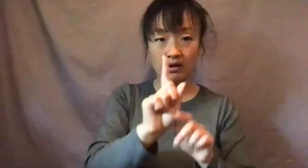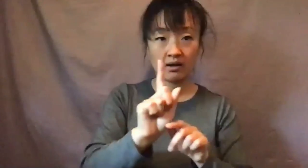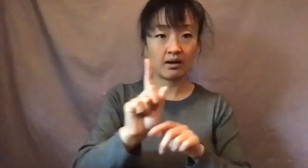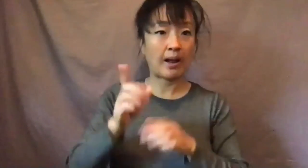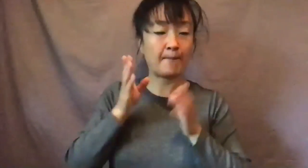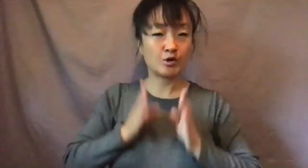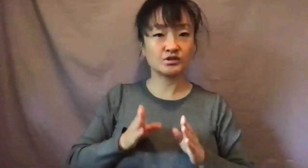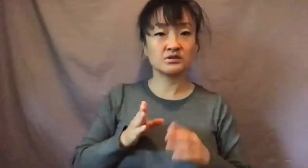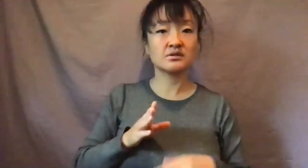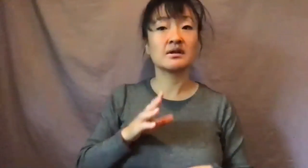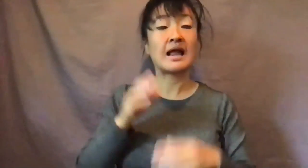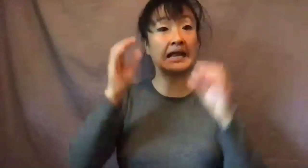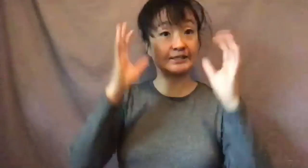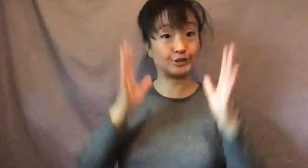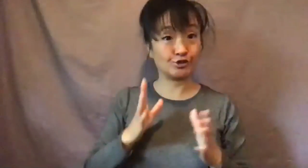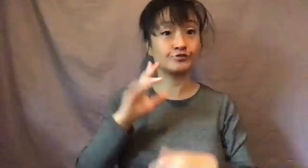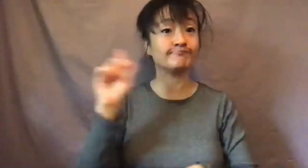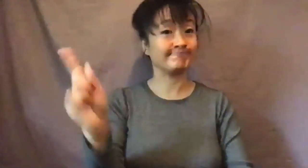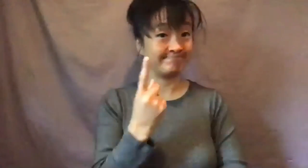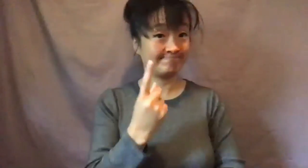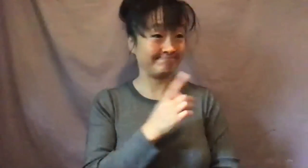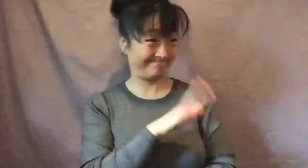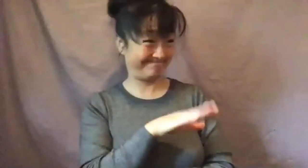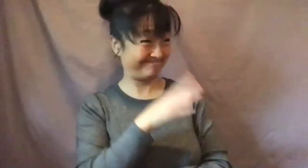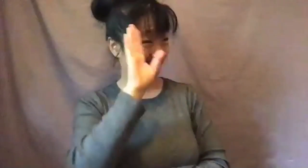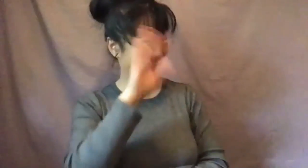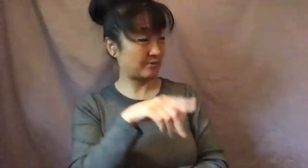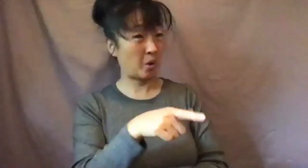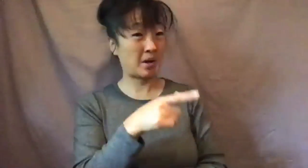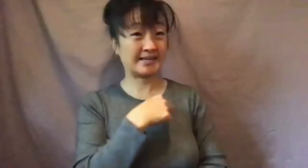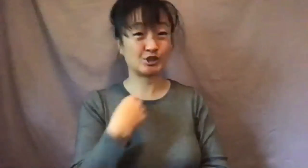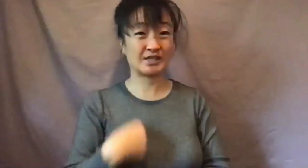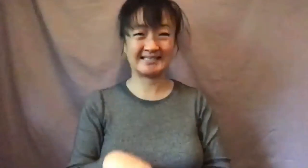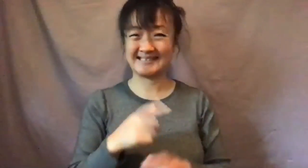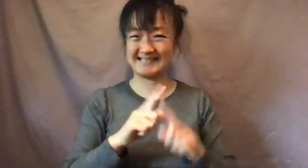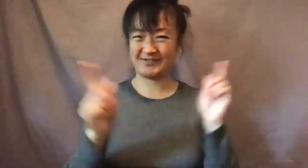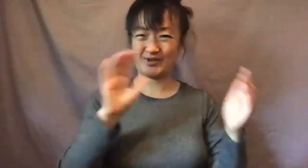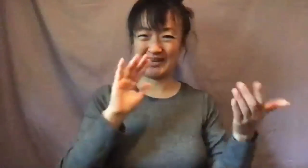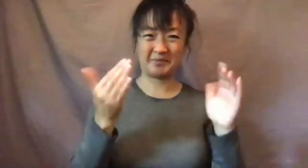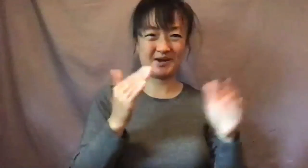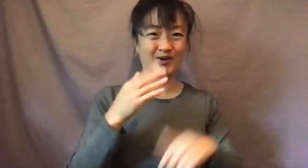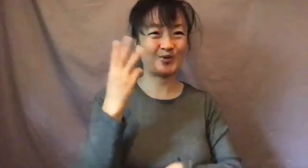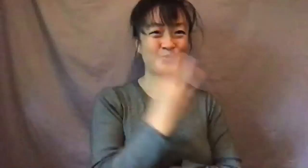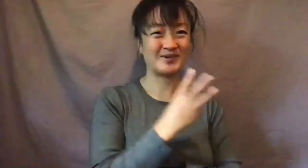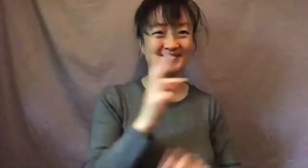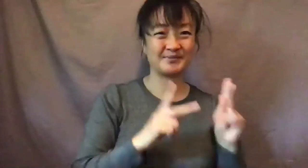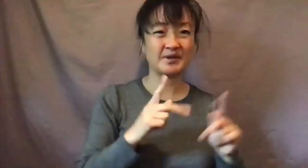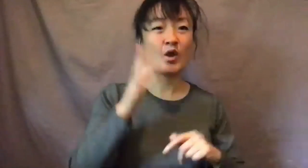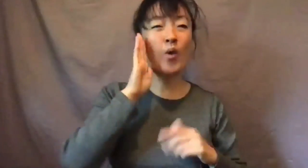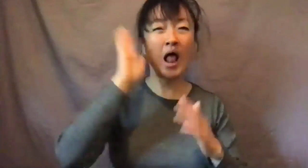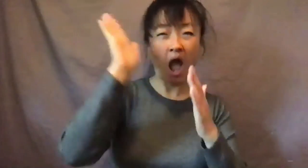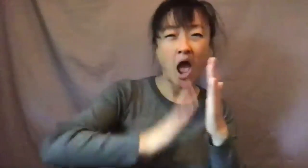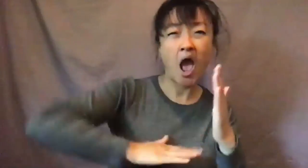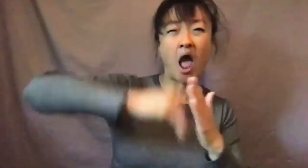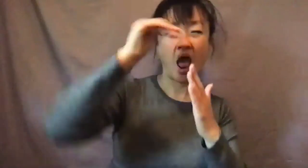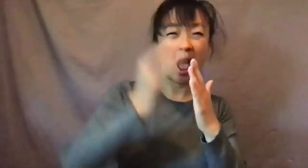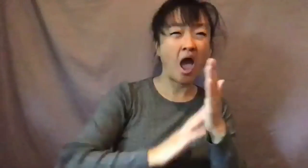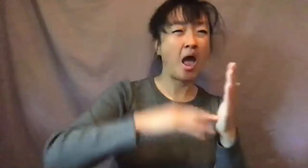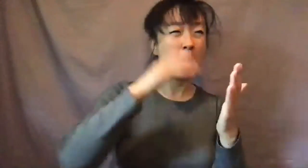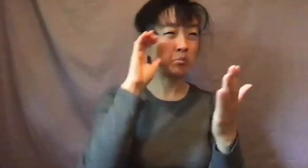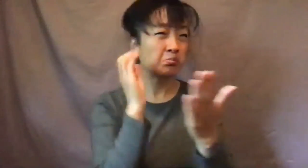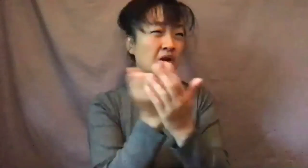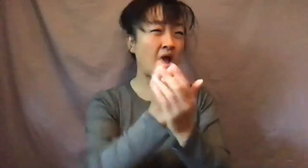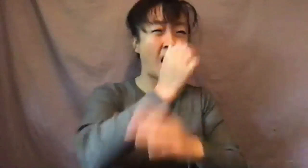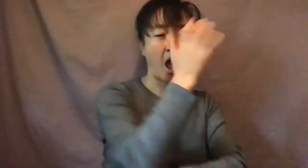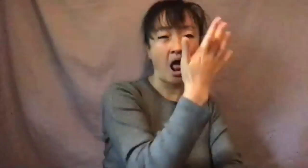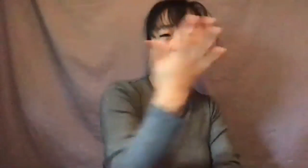know, the Chinese are very different than the Westerners, right? Chinese are going to sort of paint this landscape painting and they're going to have Chinese, you know, the person being very, very